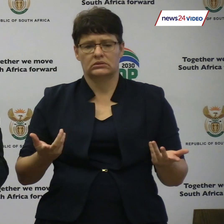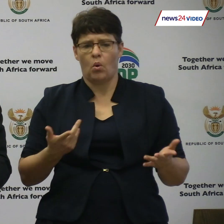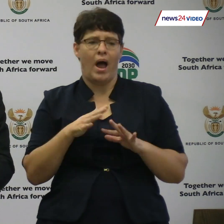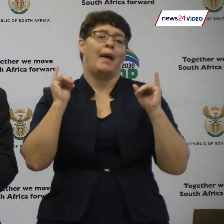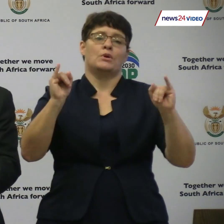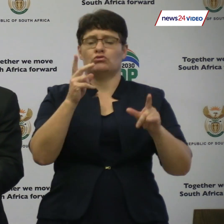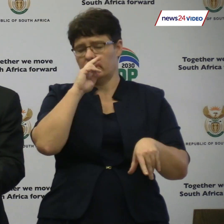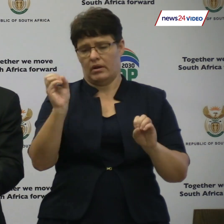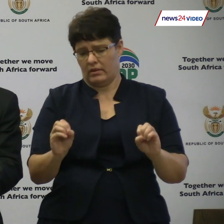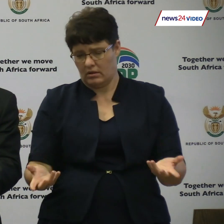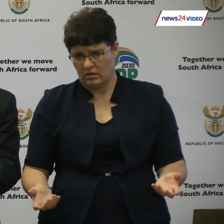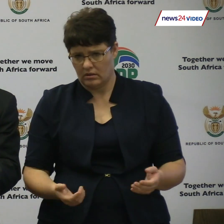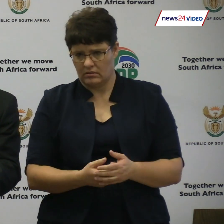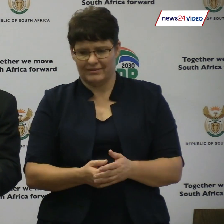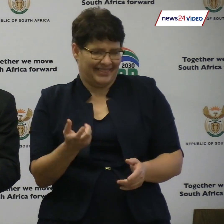any emergency.